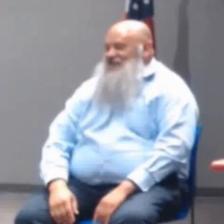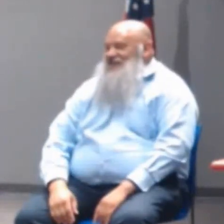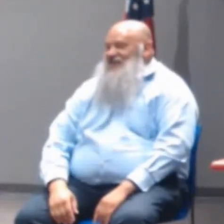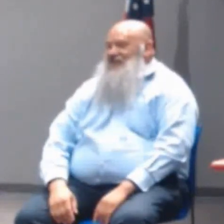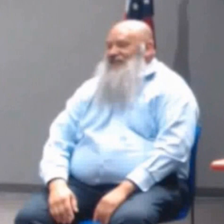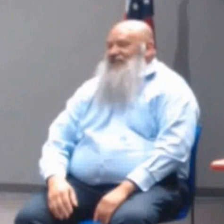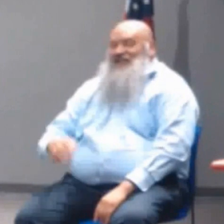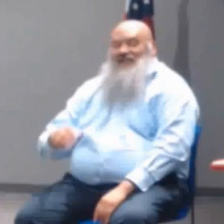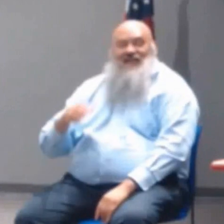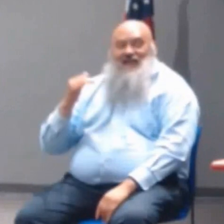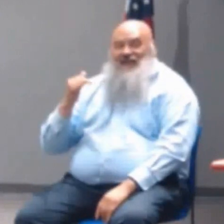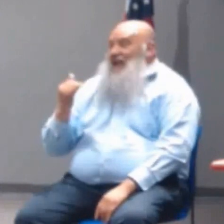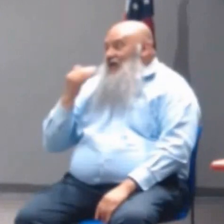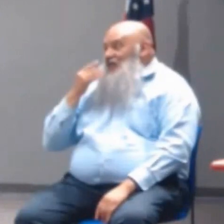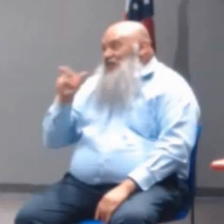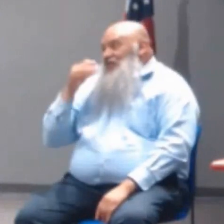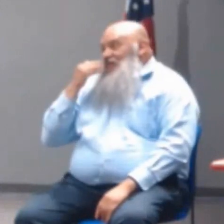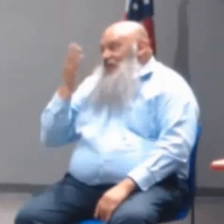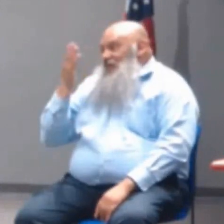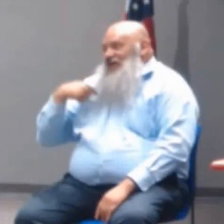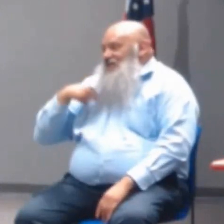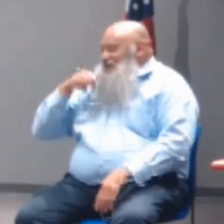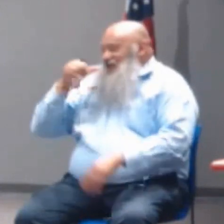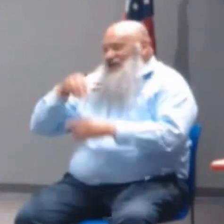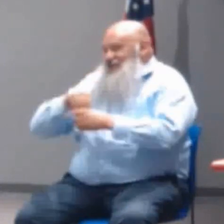And now you just know I'm not in the singing business, right?